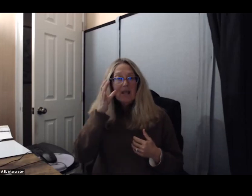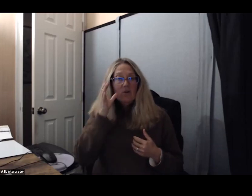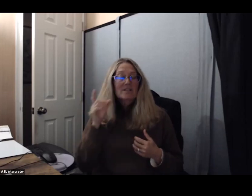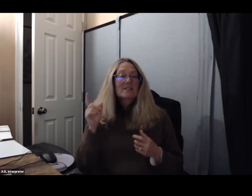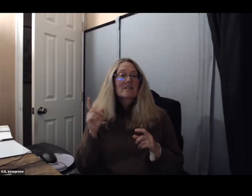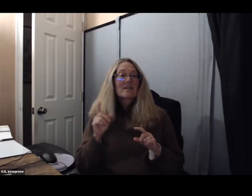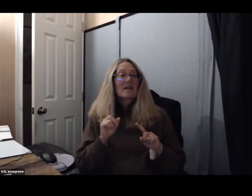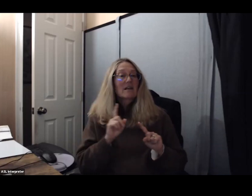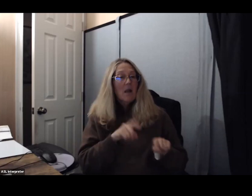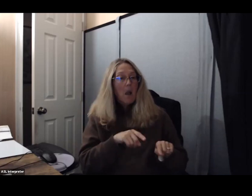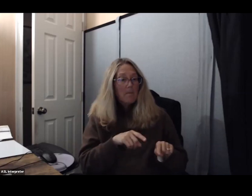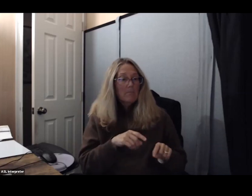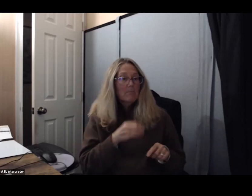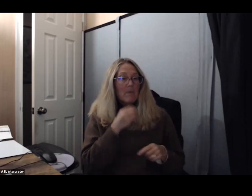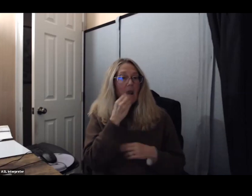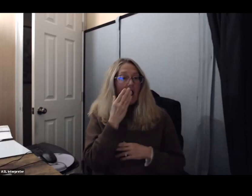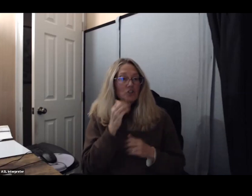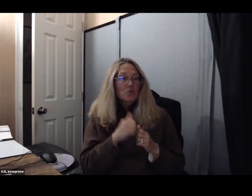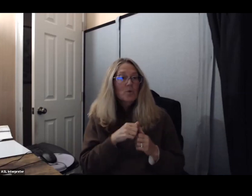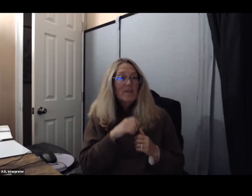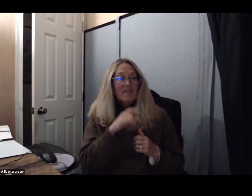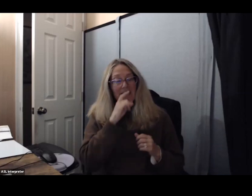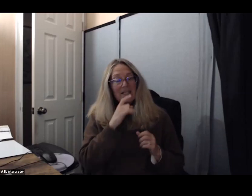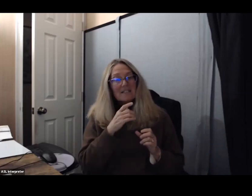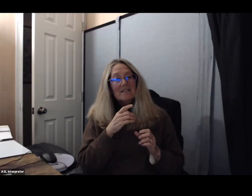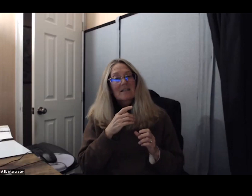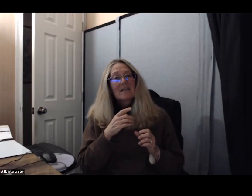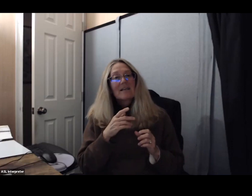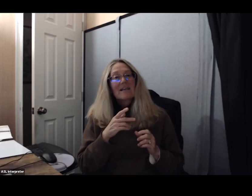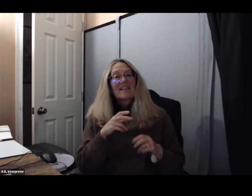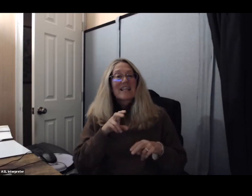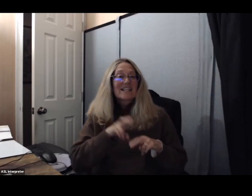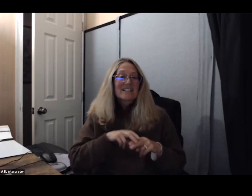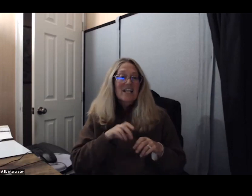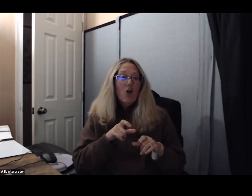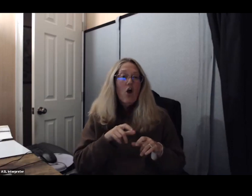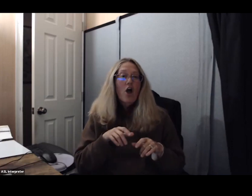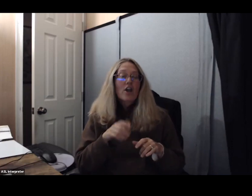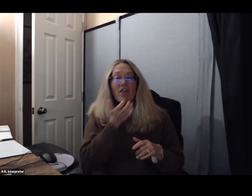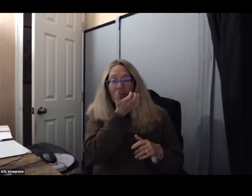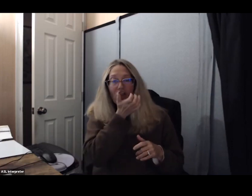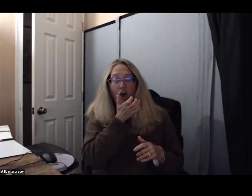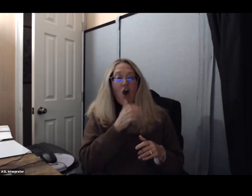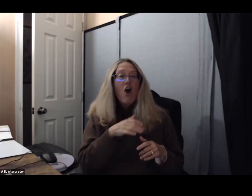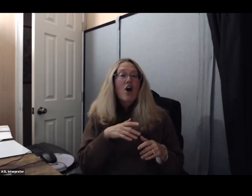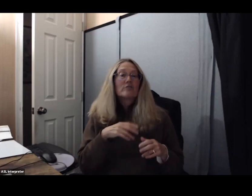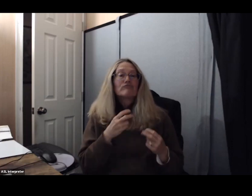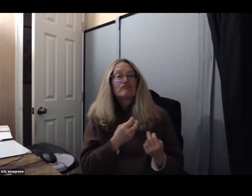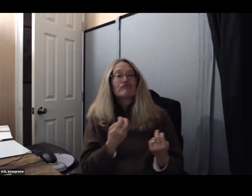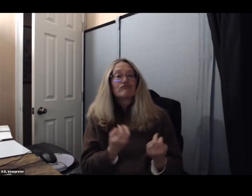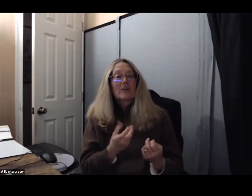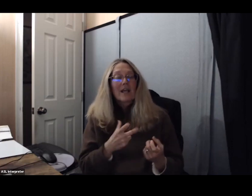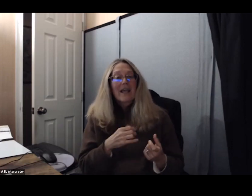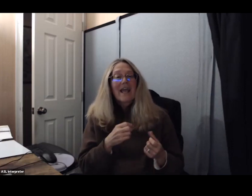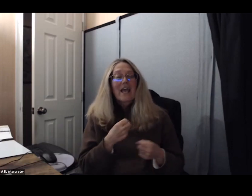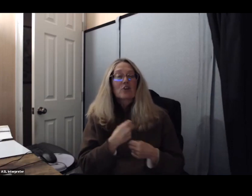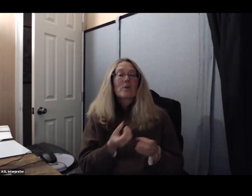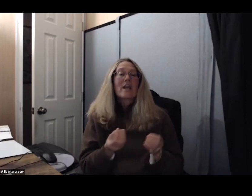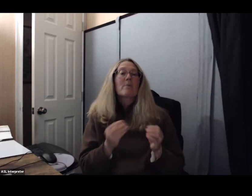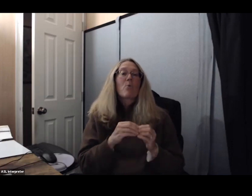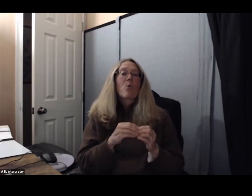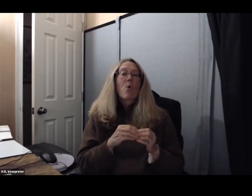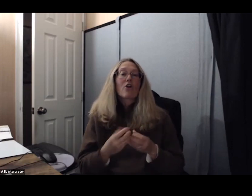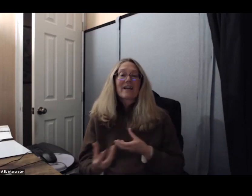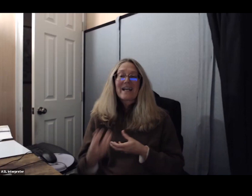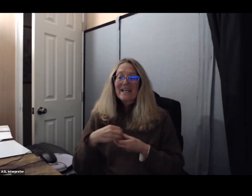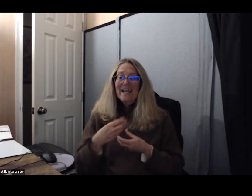with their kids. Okay. And they bring them lunch, and they sit in the lawn, and so we are trying to also create more family